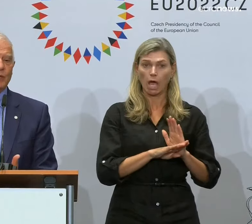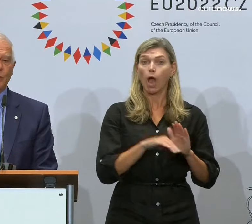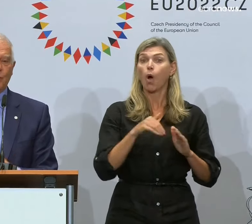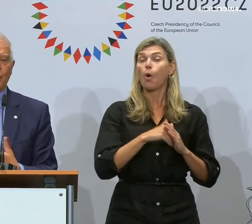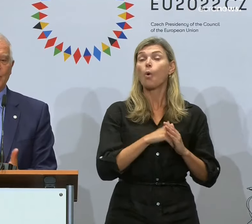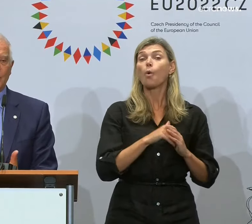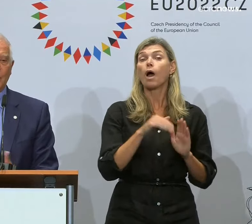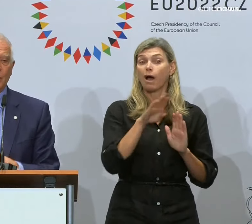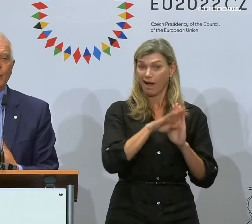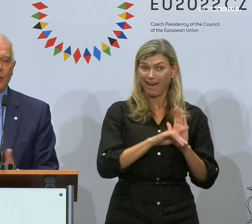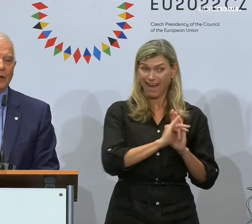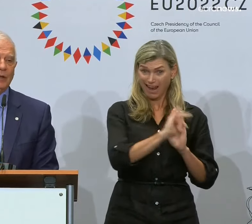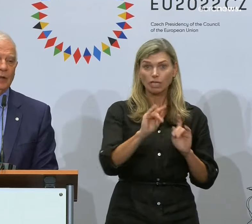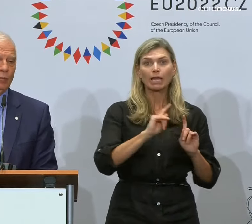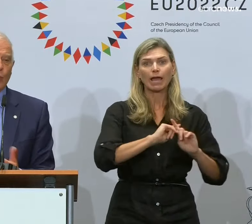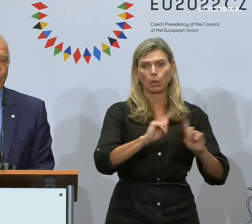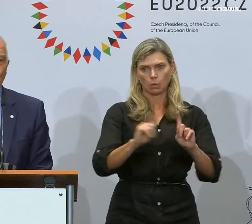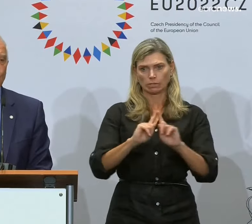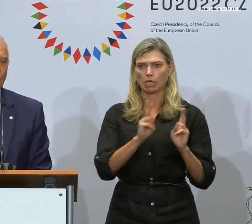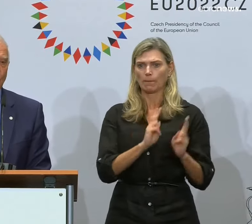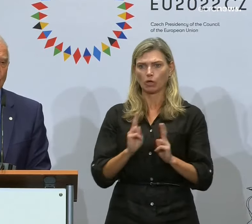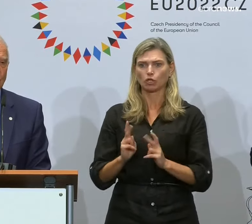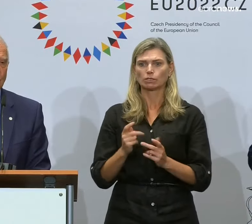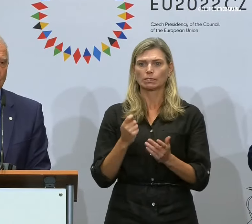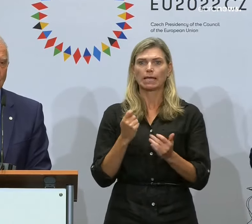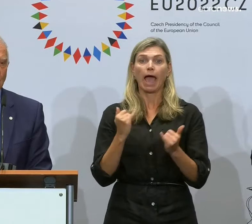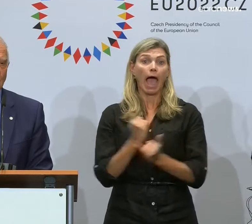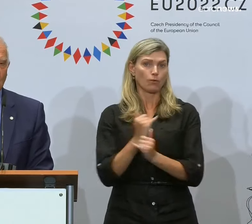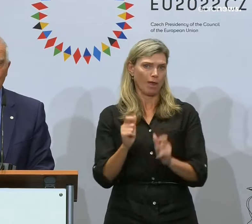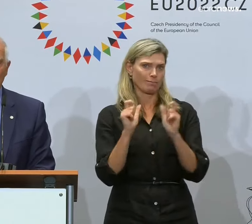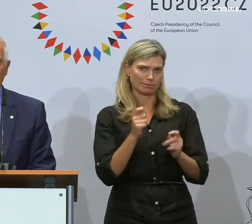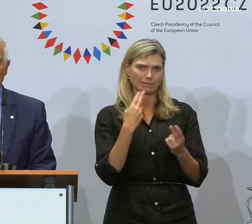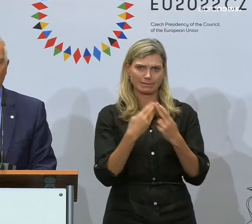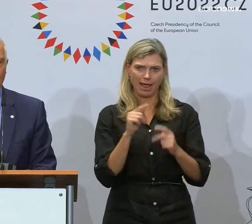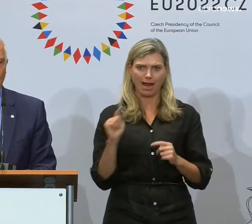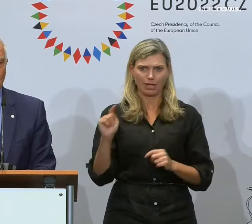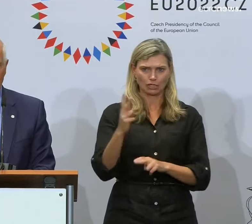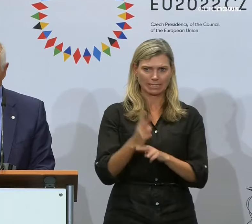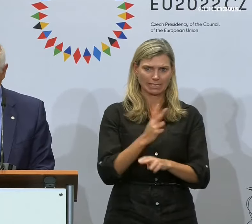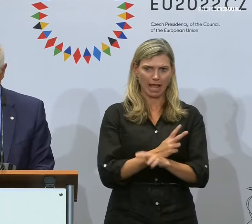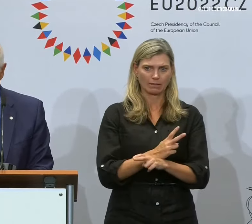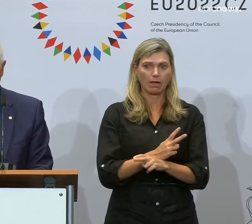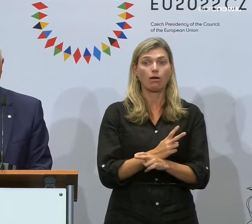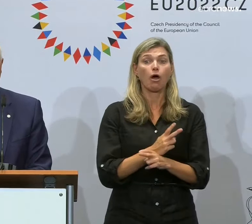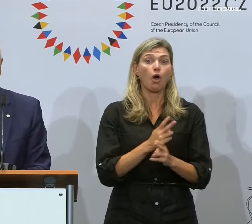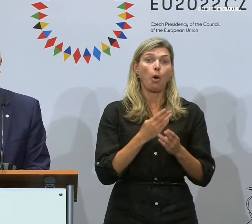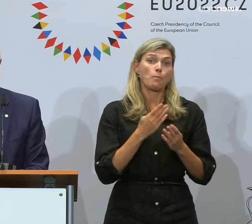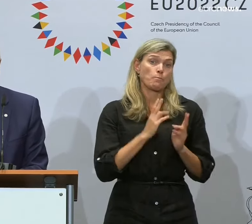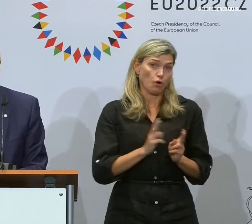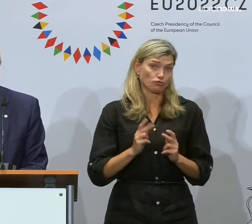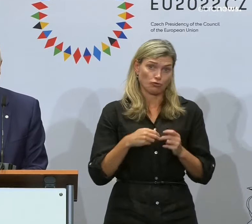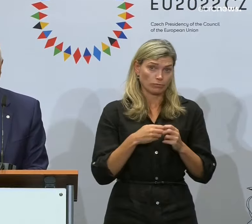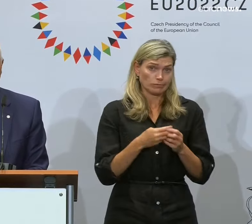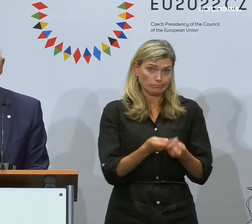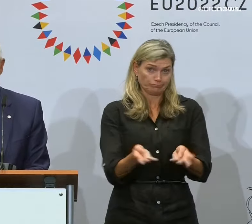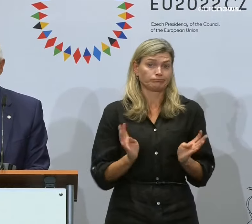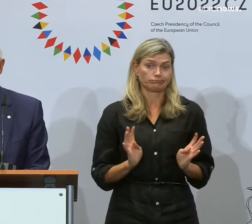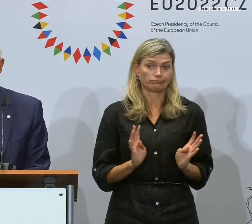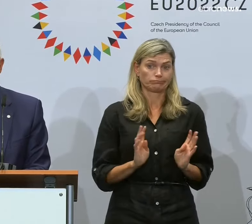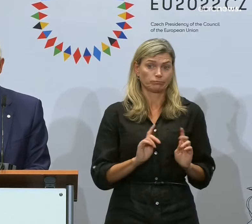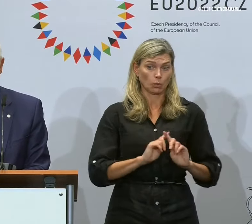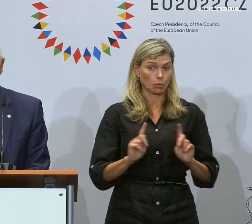the process of visa delivering and border control. So as far as they fulfill